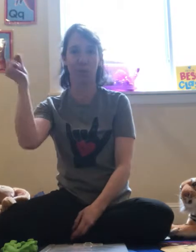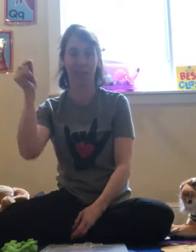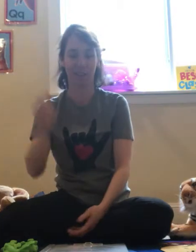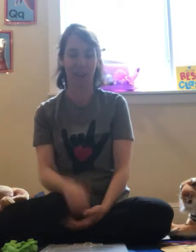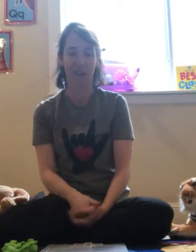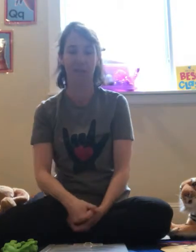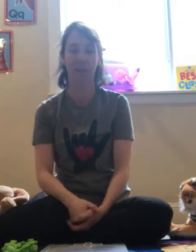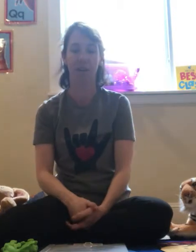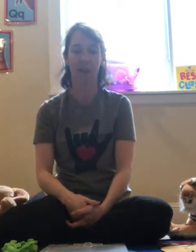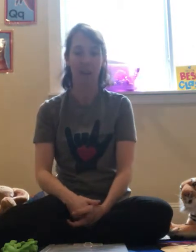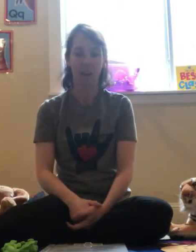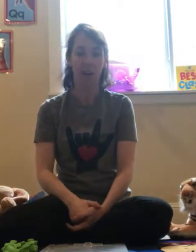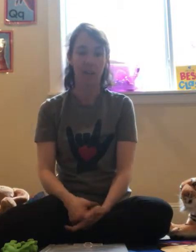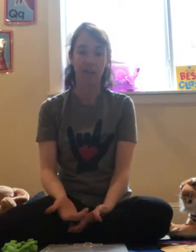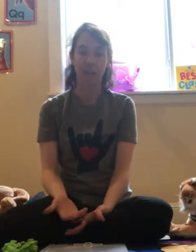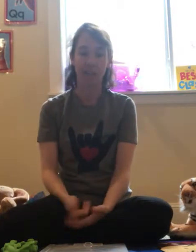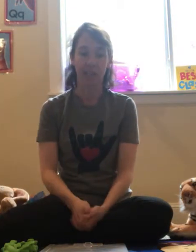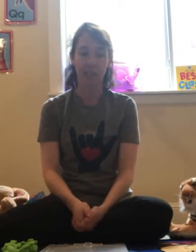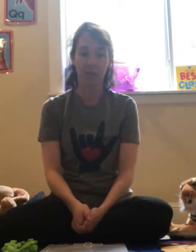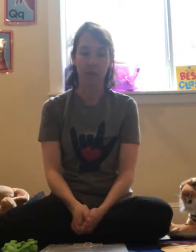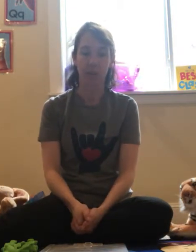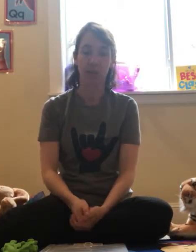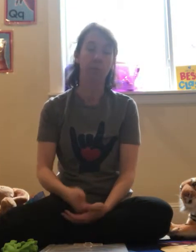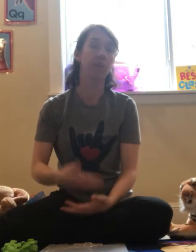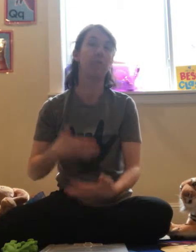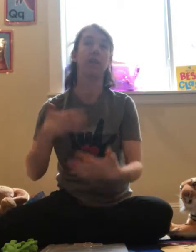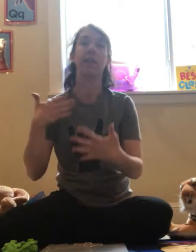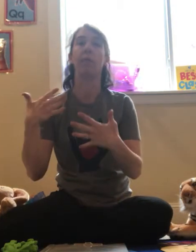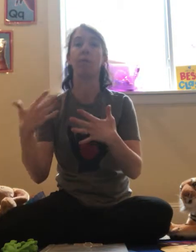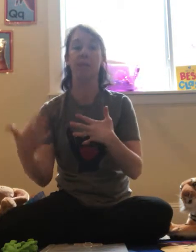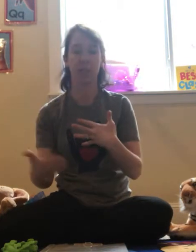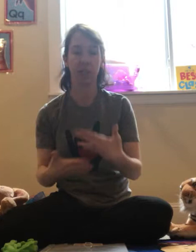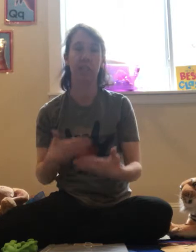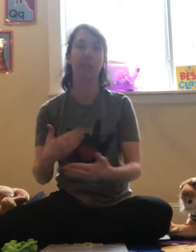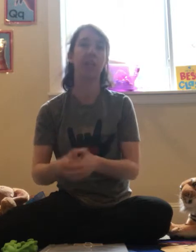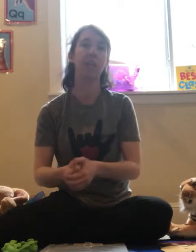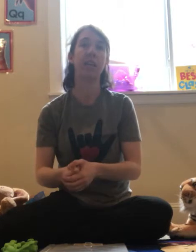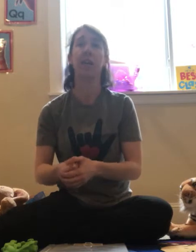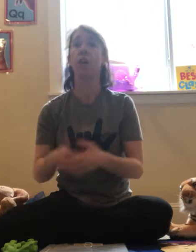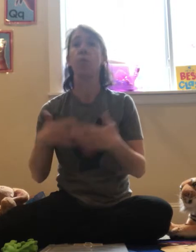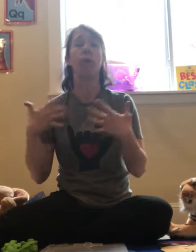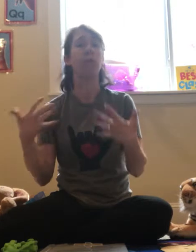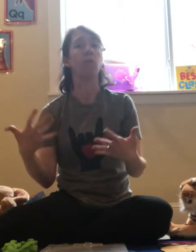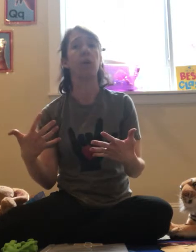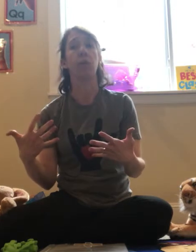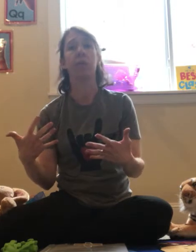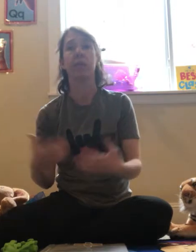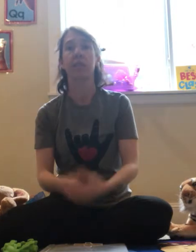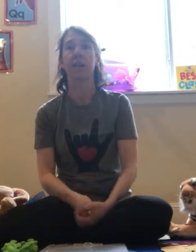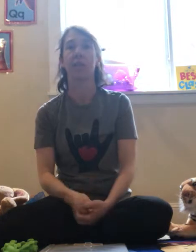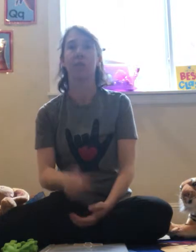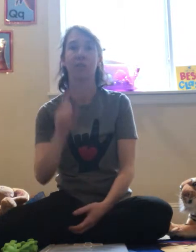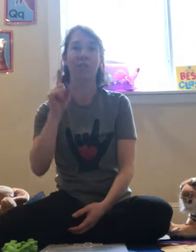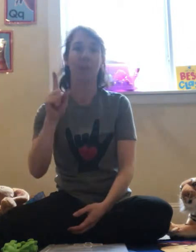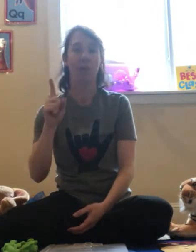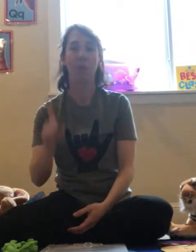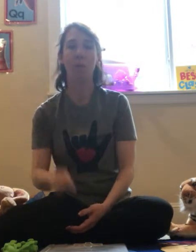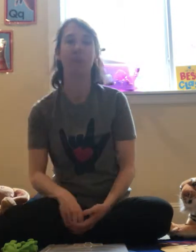it out of there. So today's class was explaining that repetition is the key. Whether they walk away with this class with just, like one more sign,